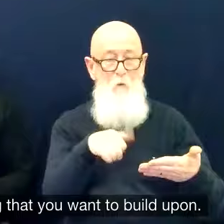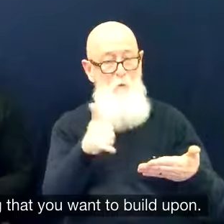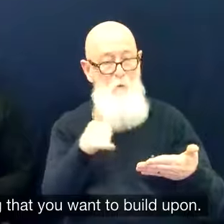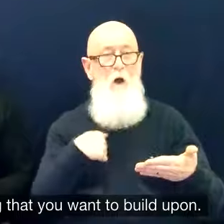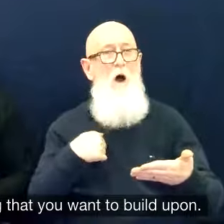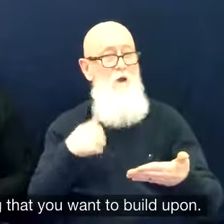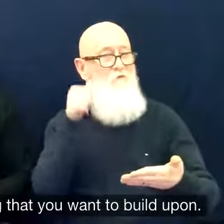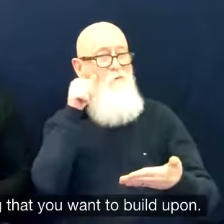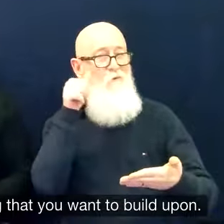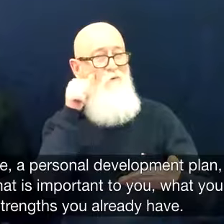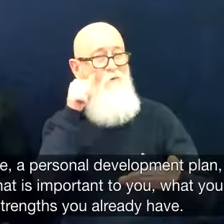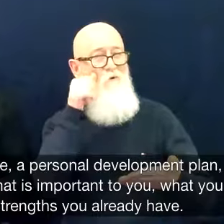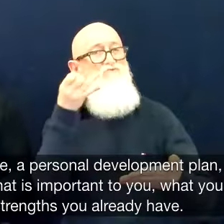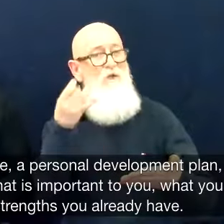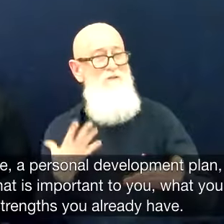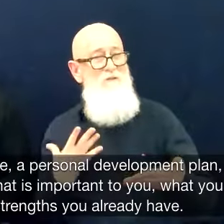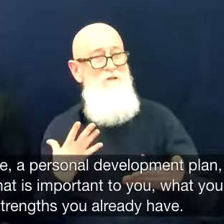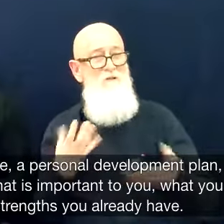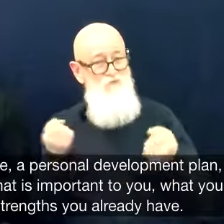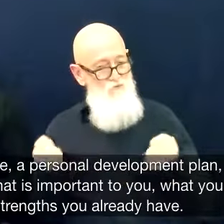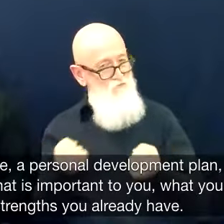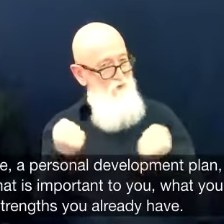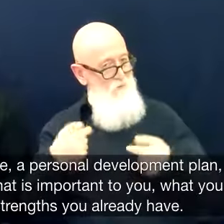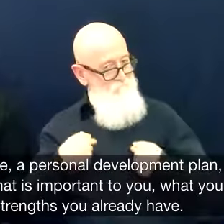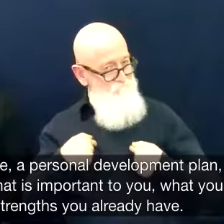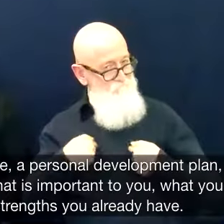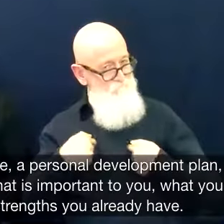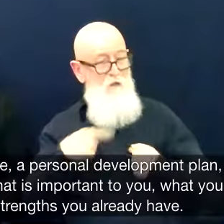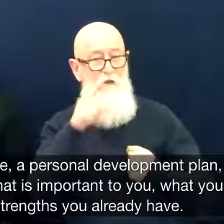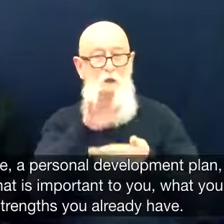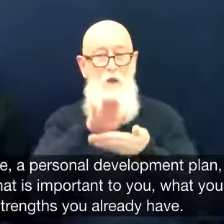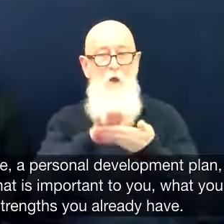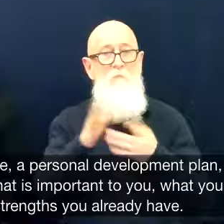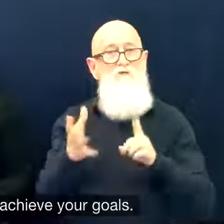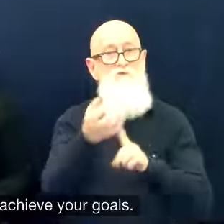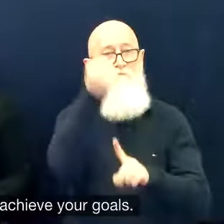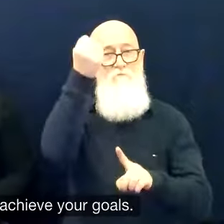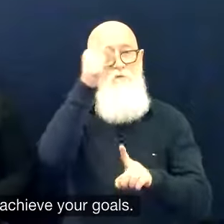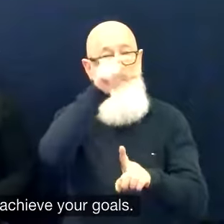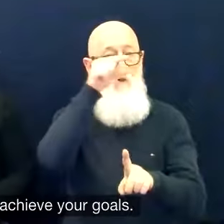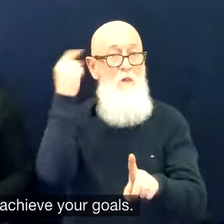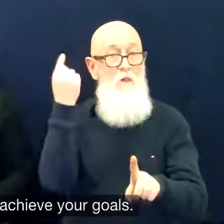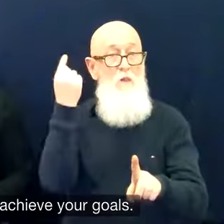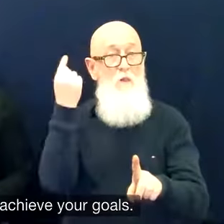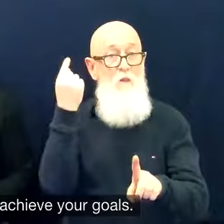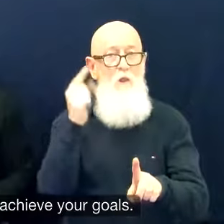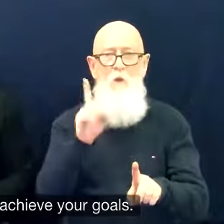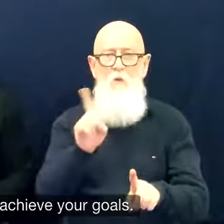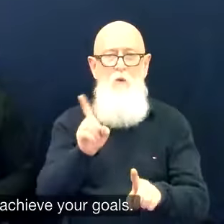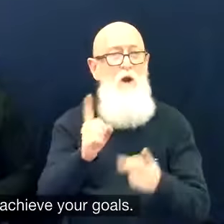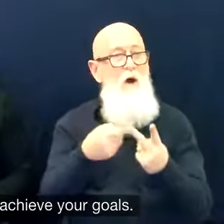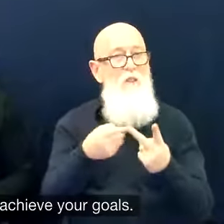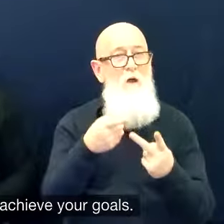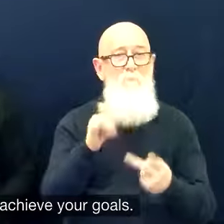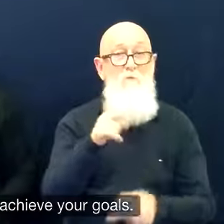have that help you achieve your goals, and what you need to improve and develop with